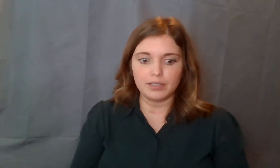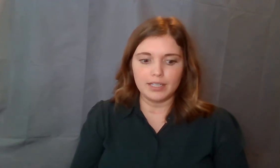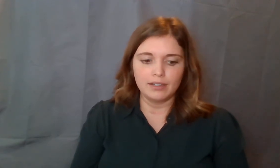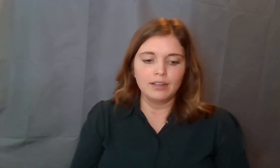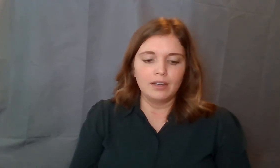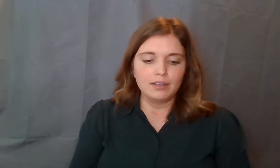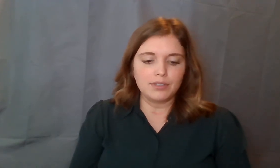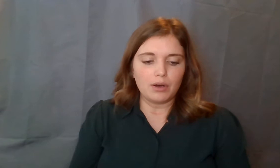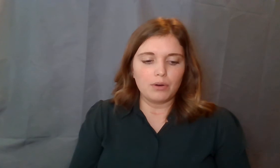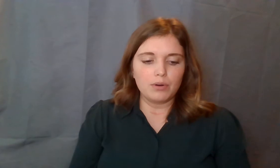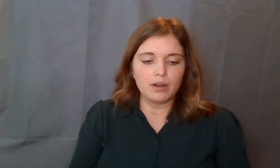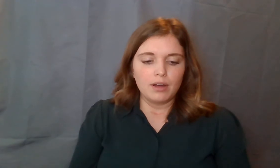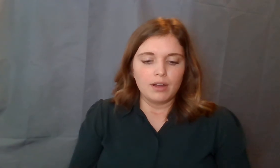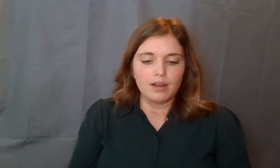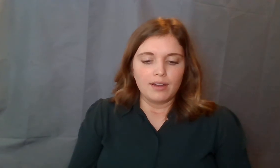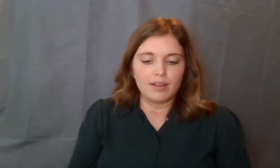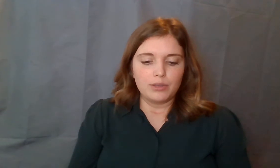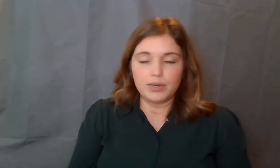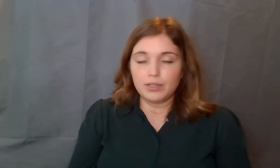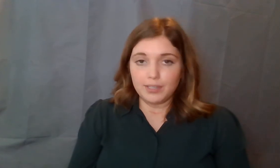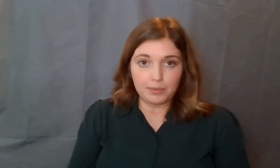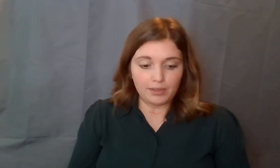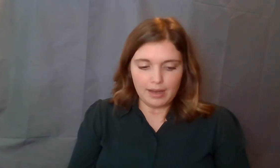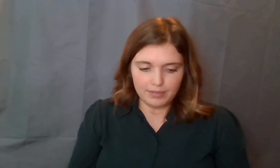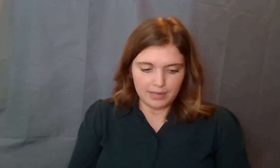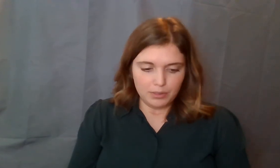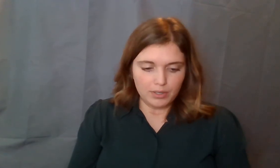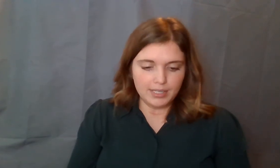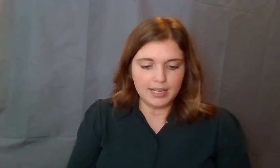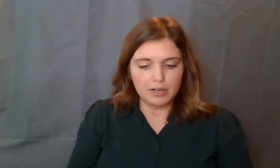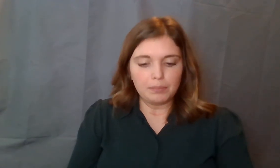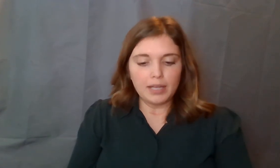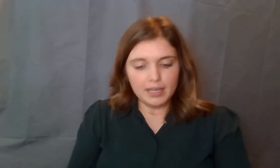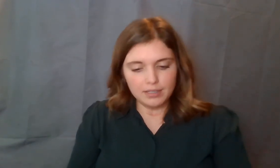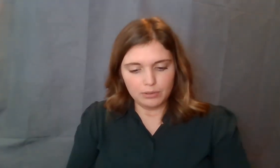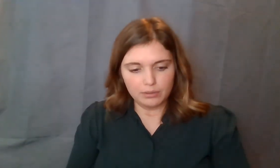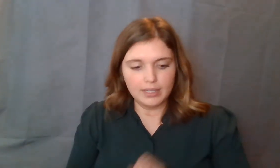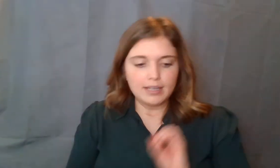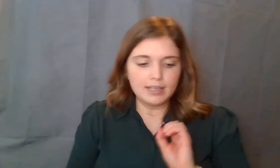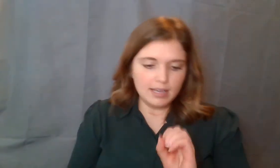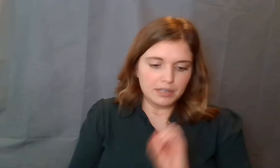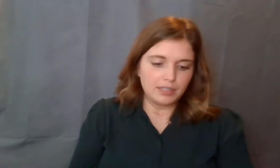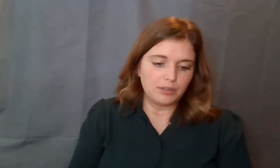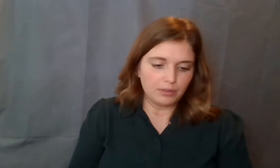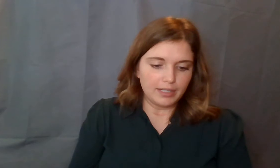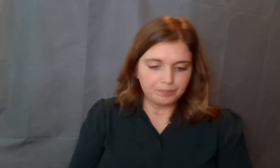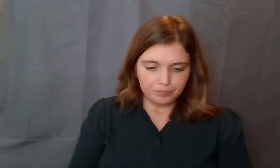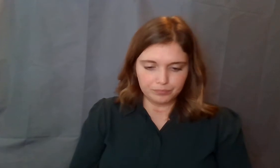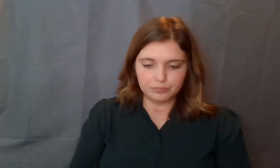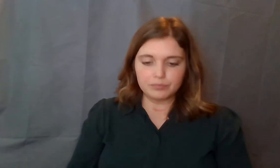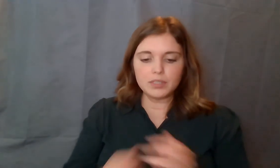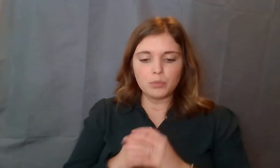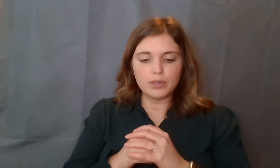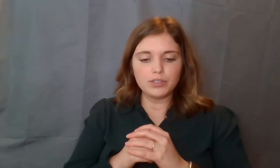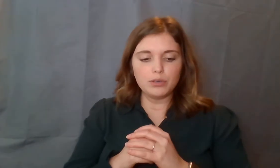continually. So you can do this with a lot of signs. So they're saying here, play continually, eat continually. Once